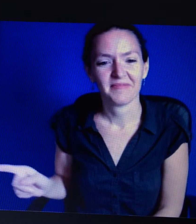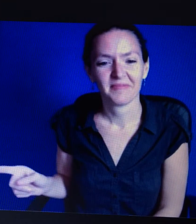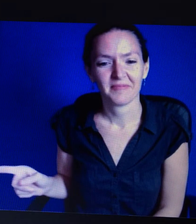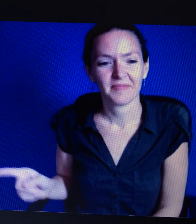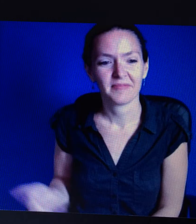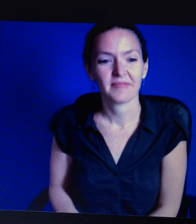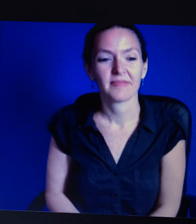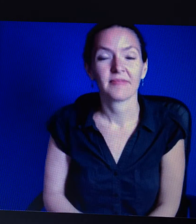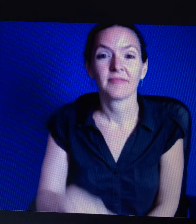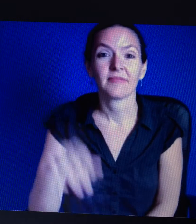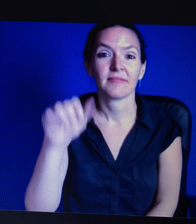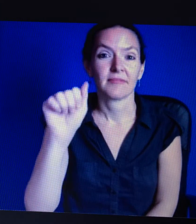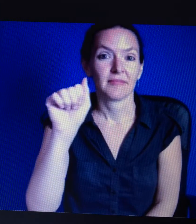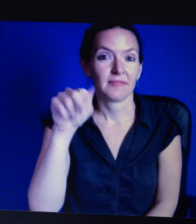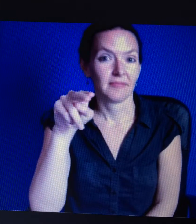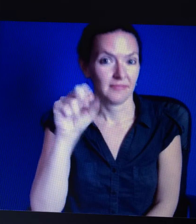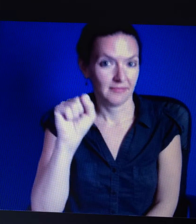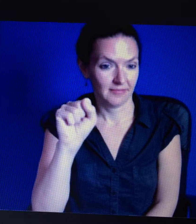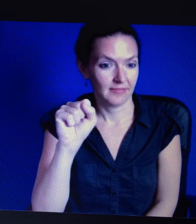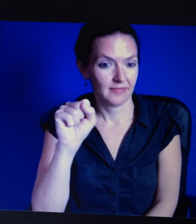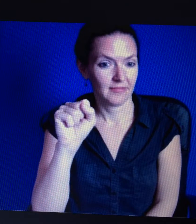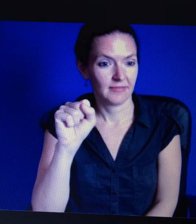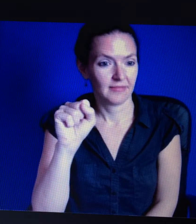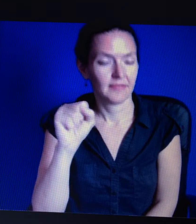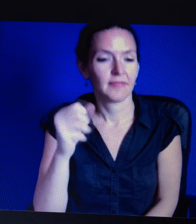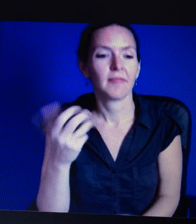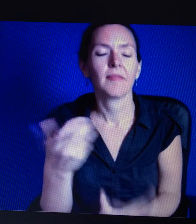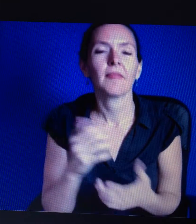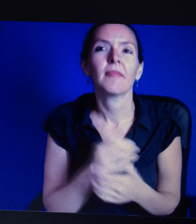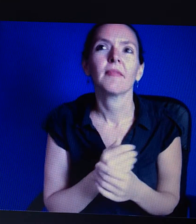depends on the relationship you have. I don't know.